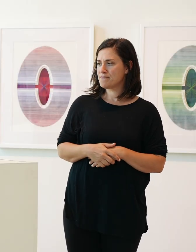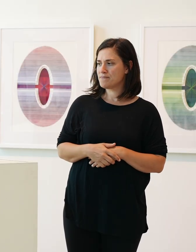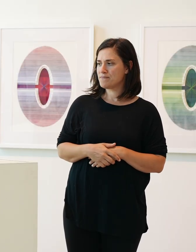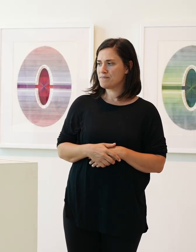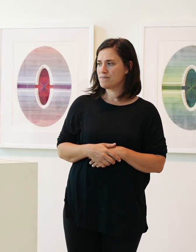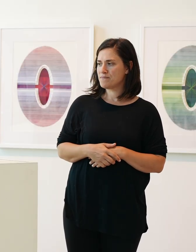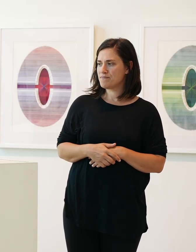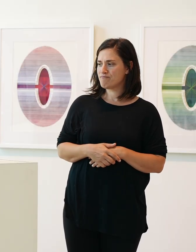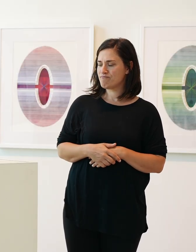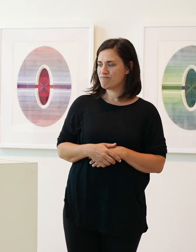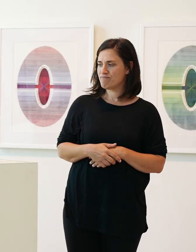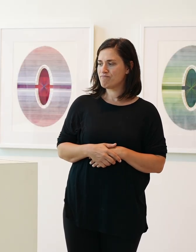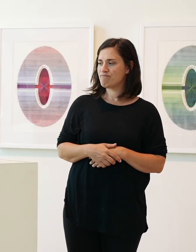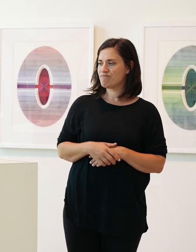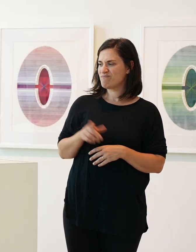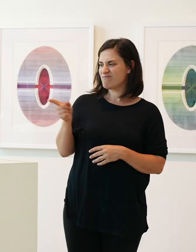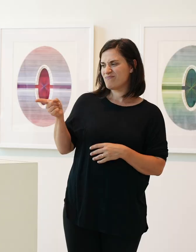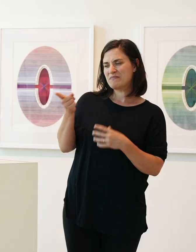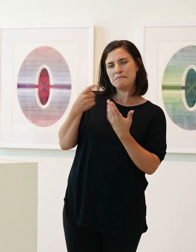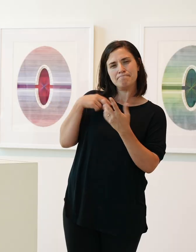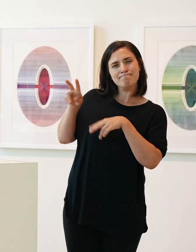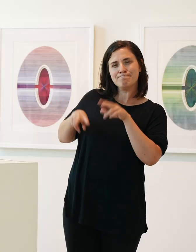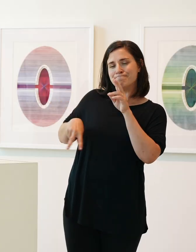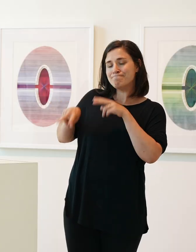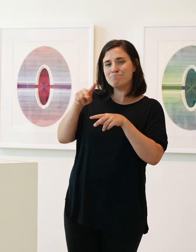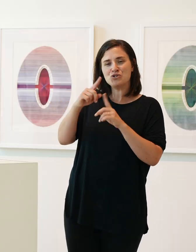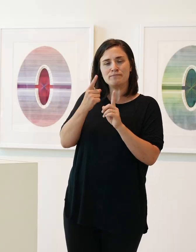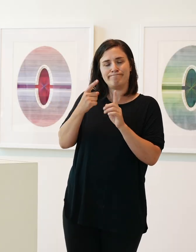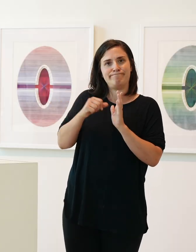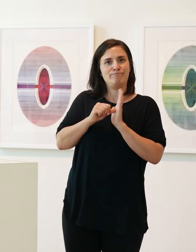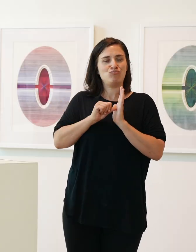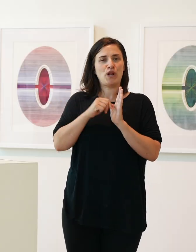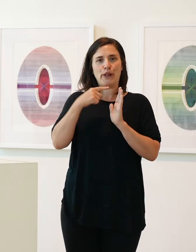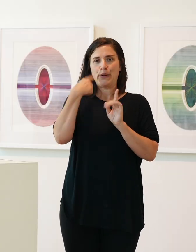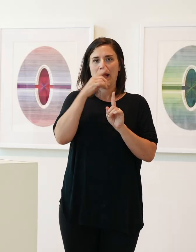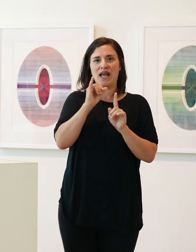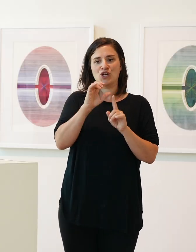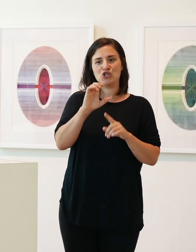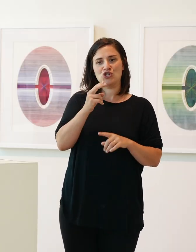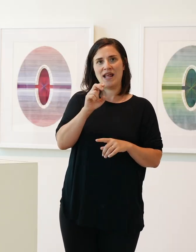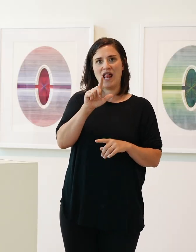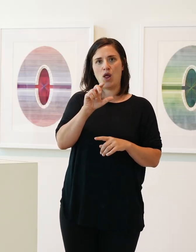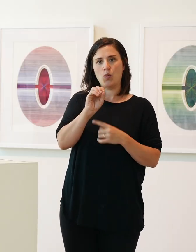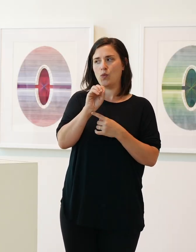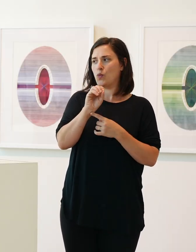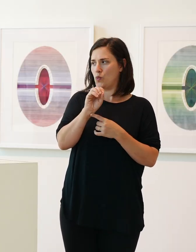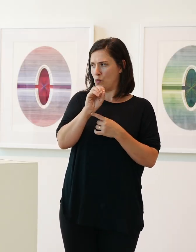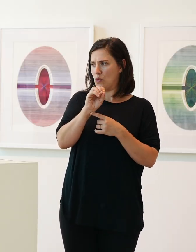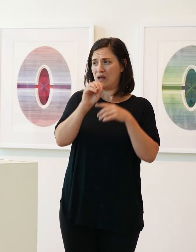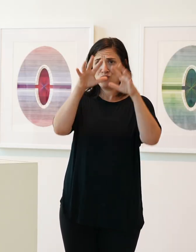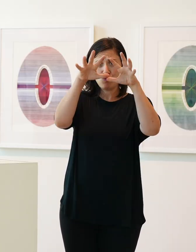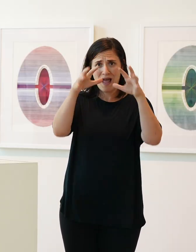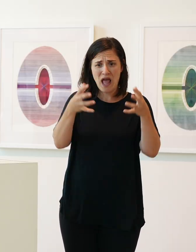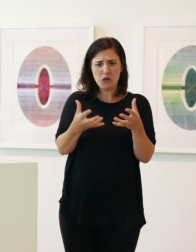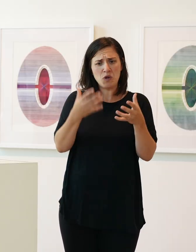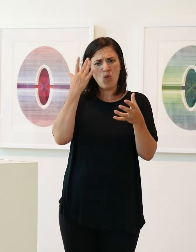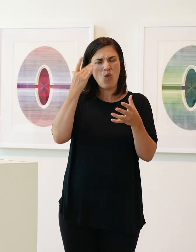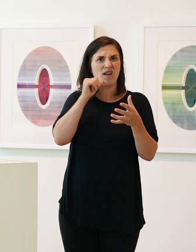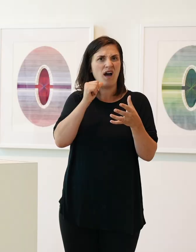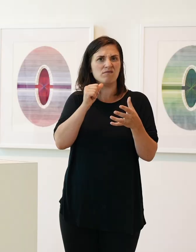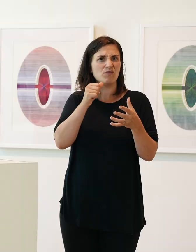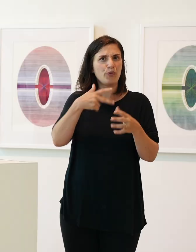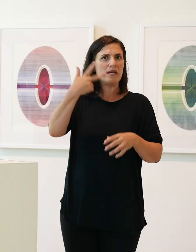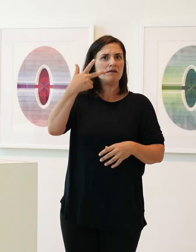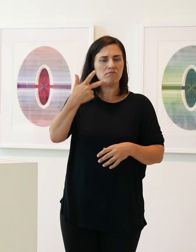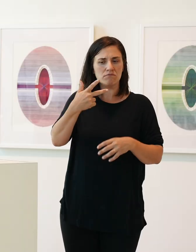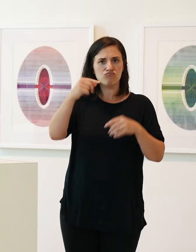that's how this came about. And I thought, well, if it's round, I could probably make 3 cellos.